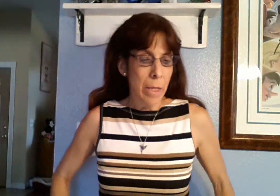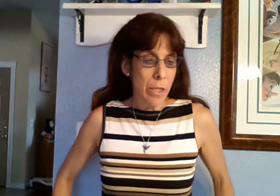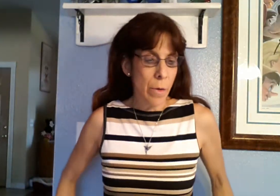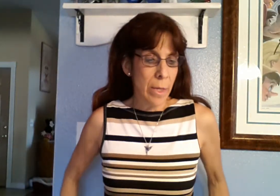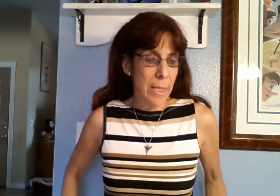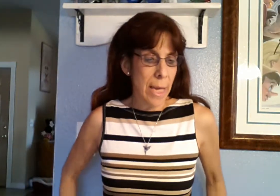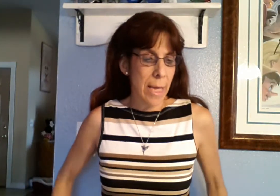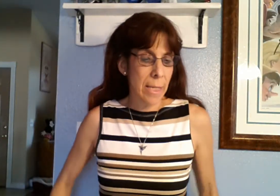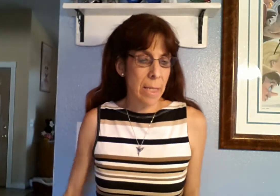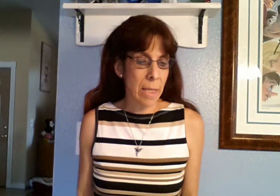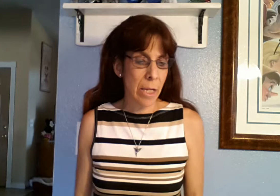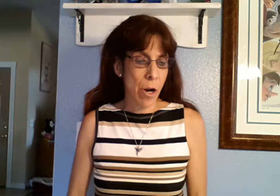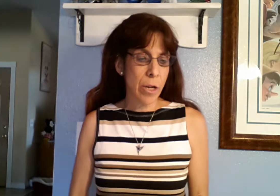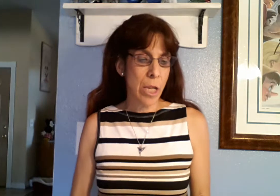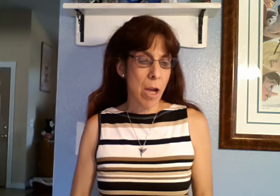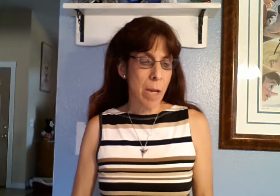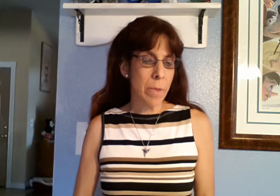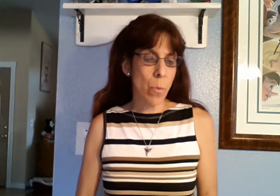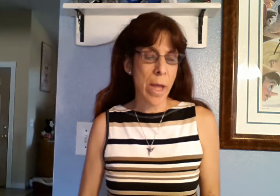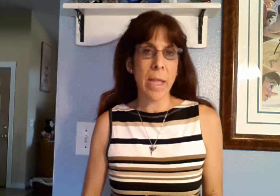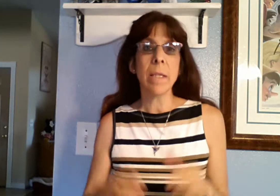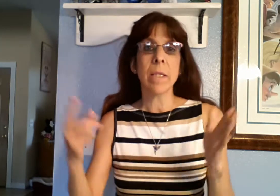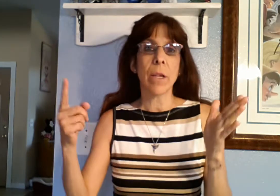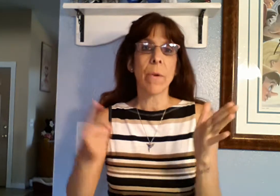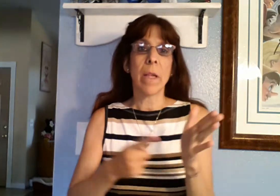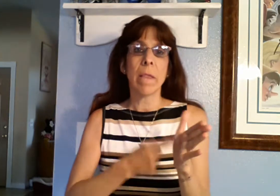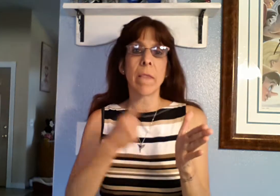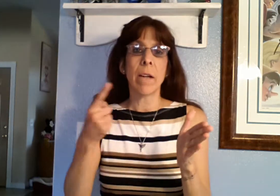So it says, there are times when,